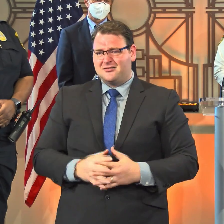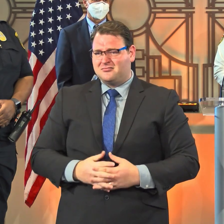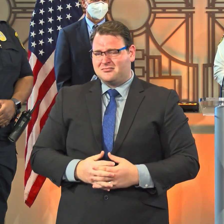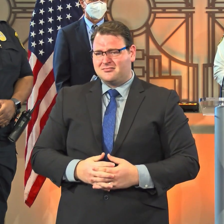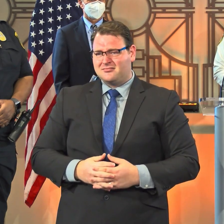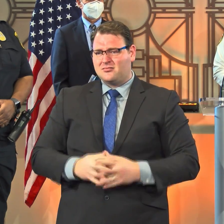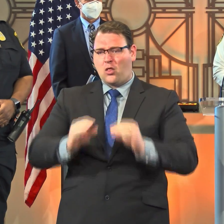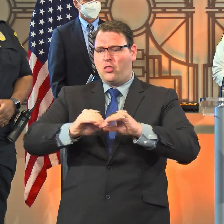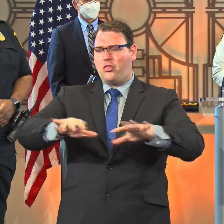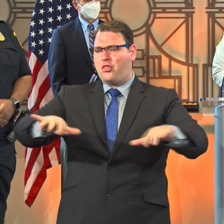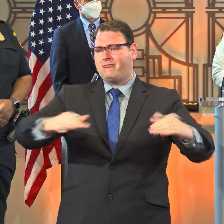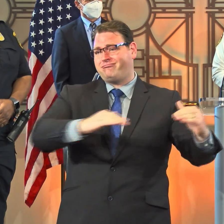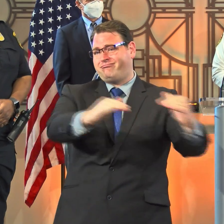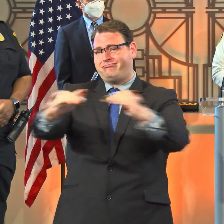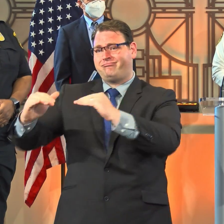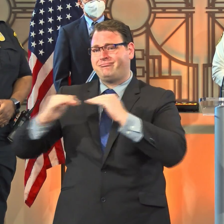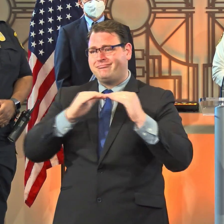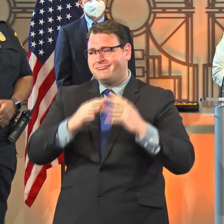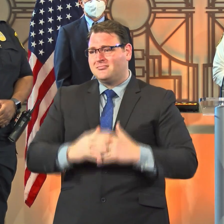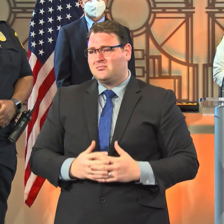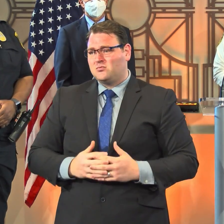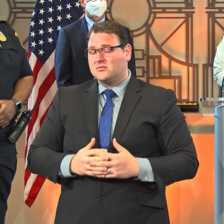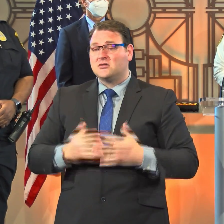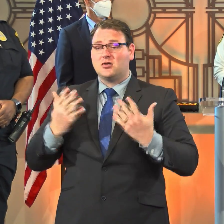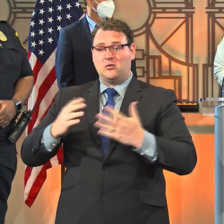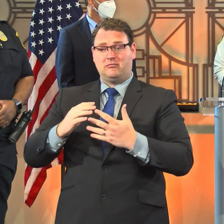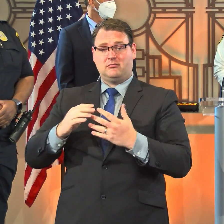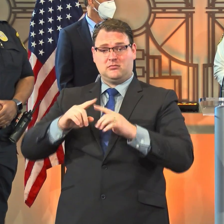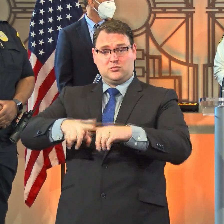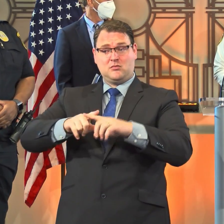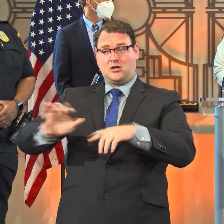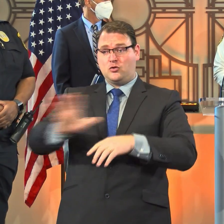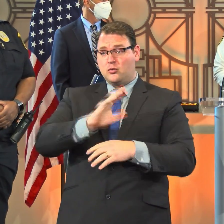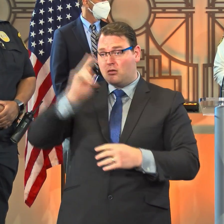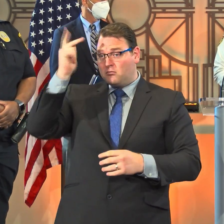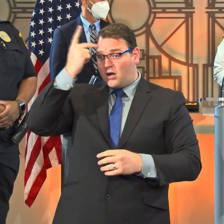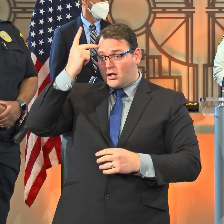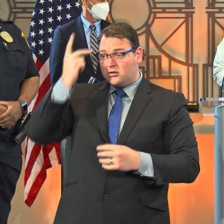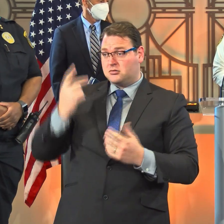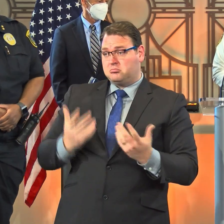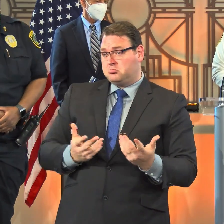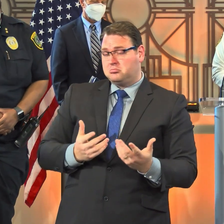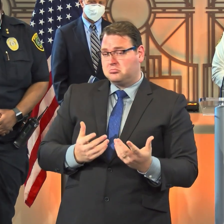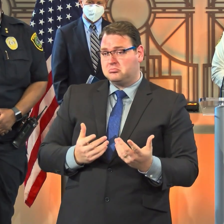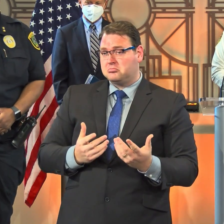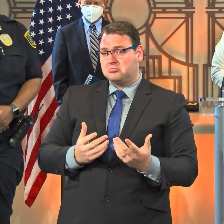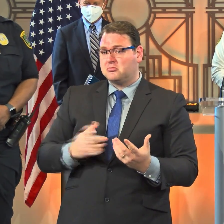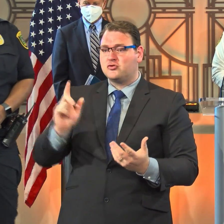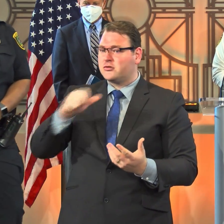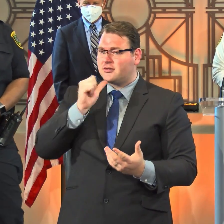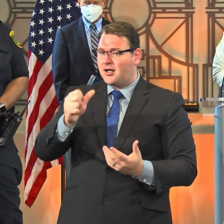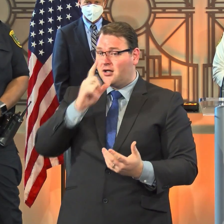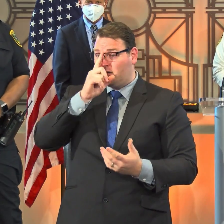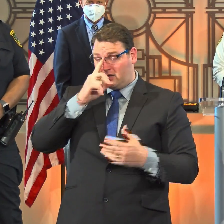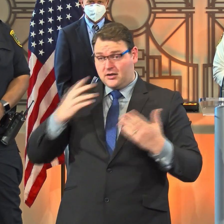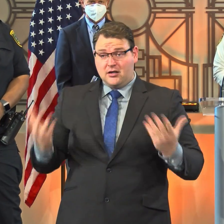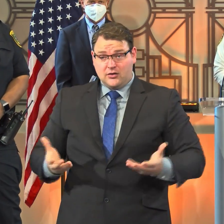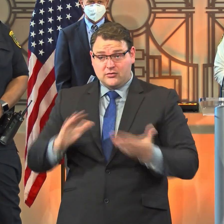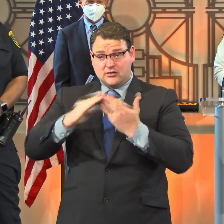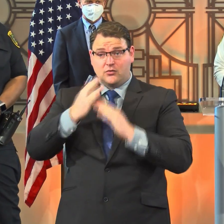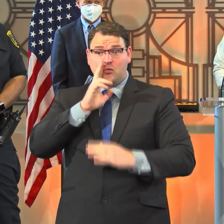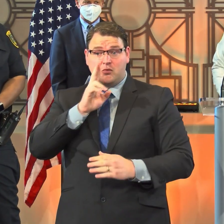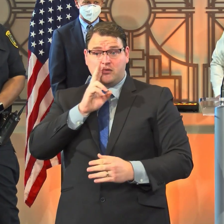It should not be political. Certainly in the city of Houston, I would like to think that the way we have handled this